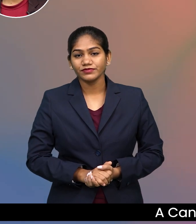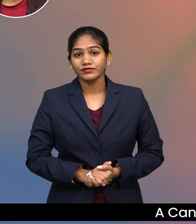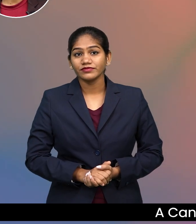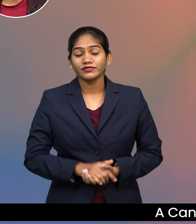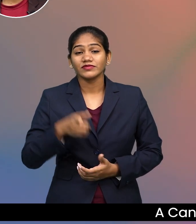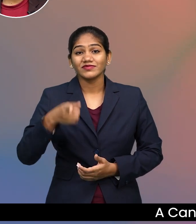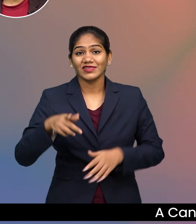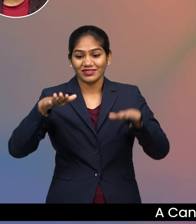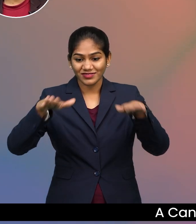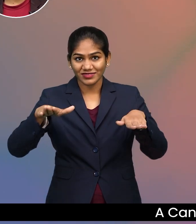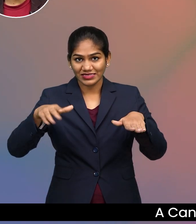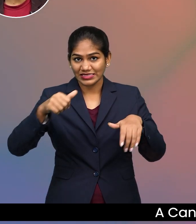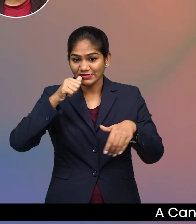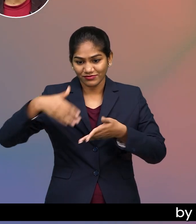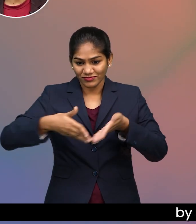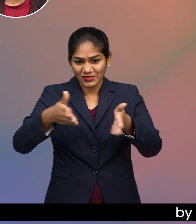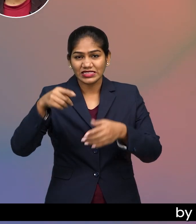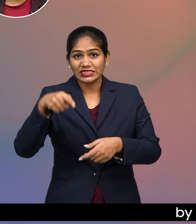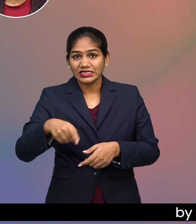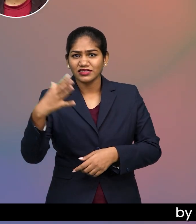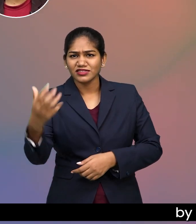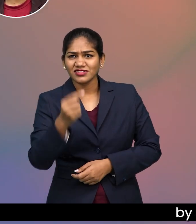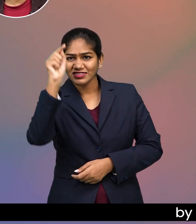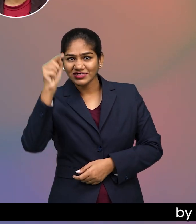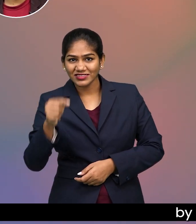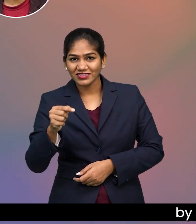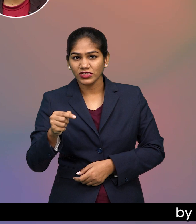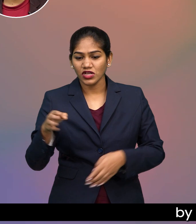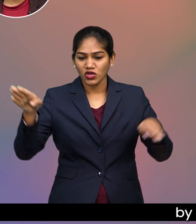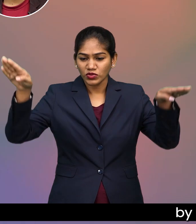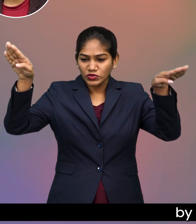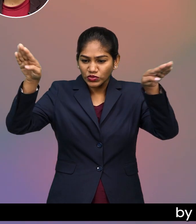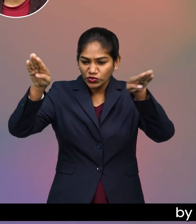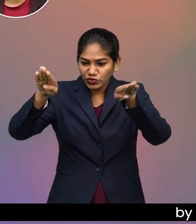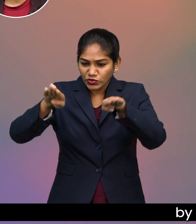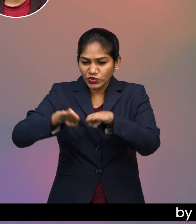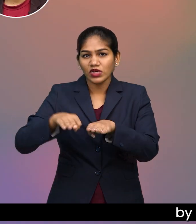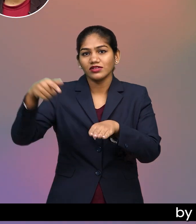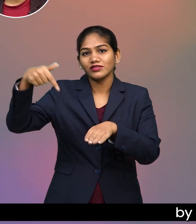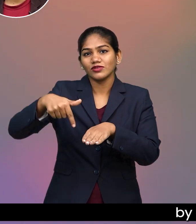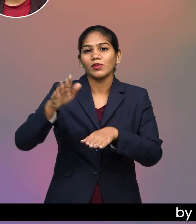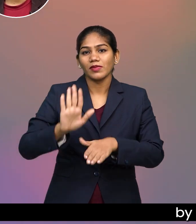A canyon is characterized by steep side slopes